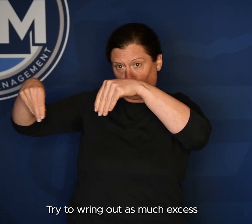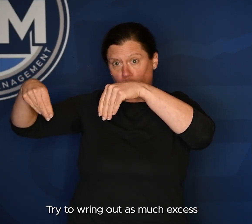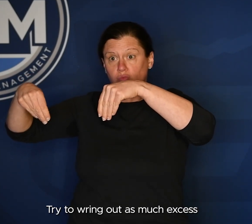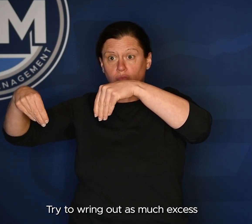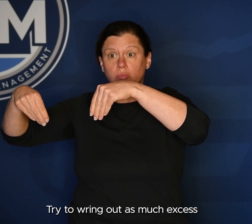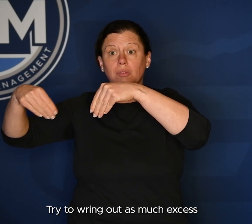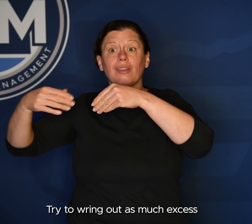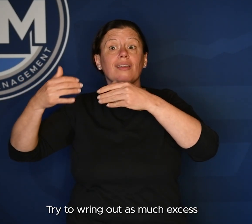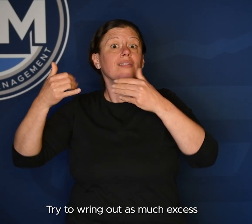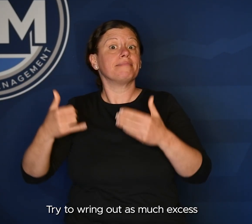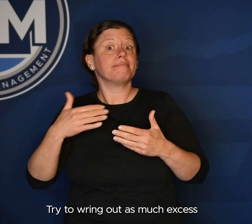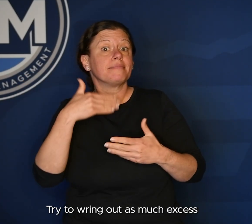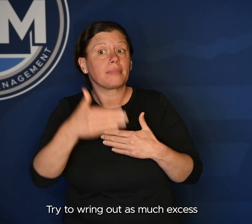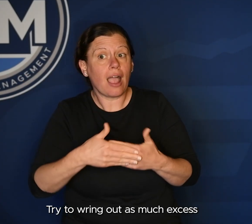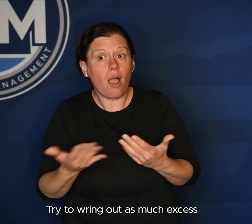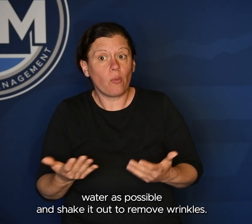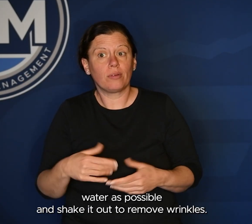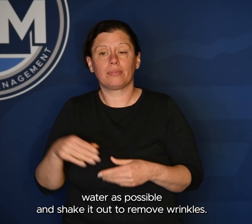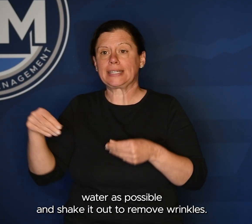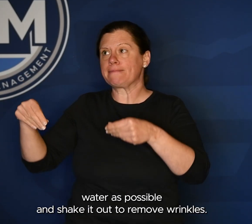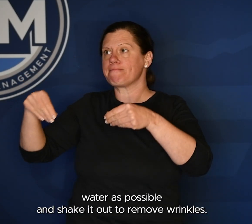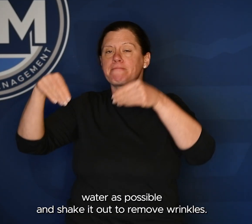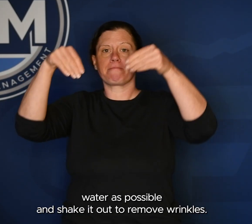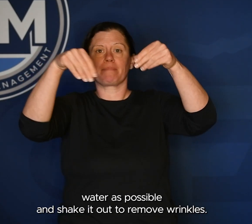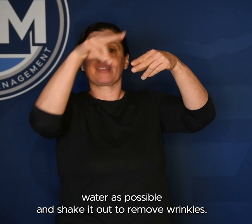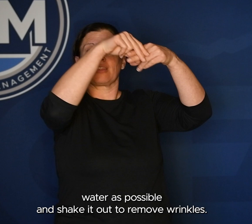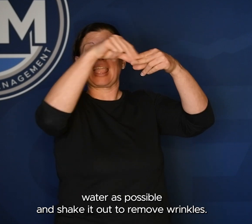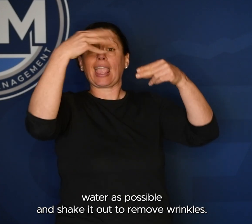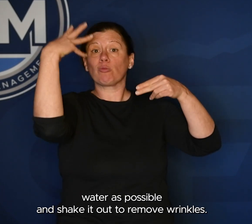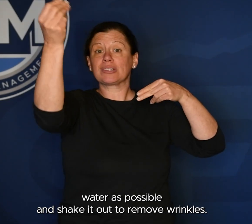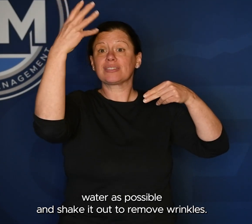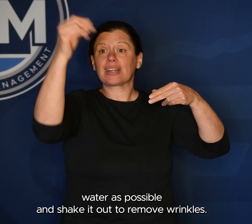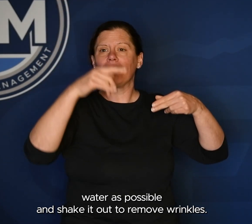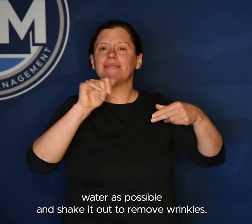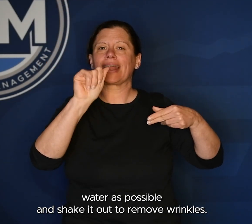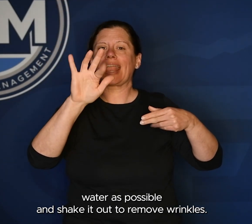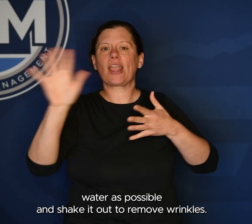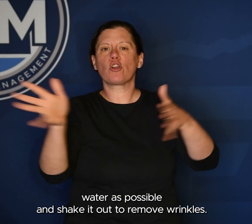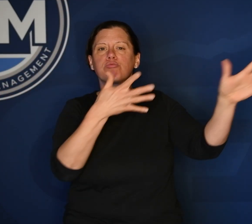Try to wring out as much excess water as possible and shake it out to remove wrinkles.